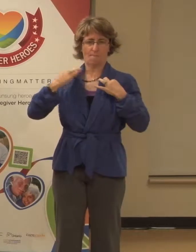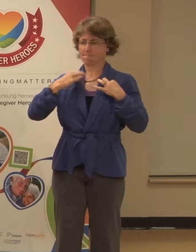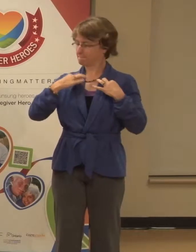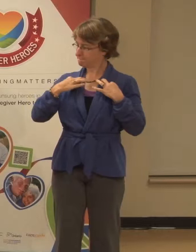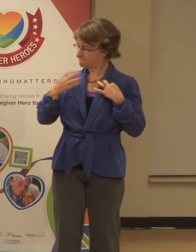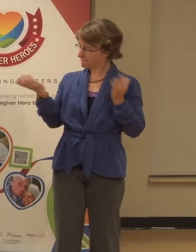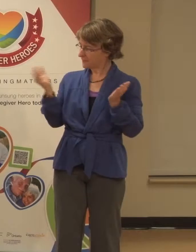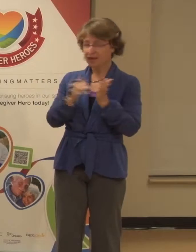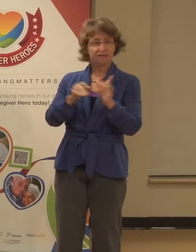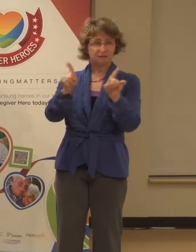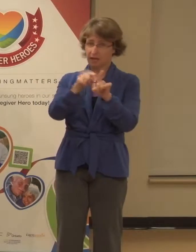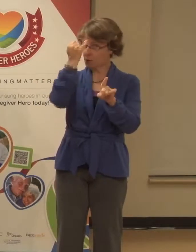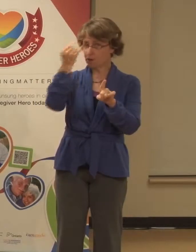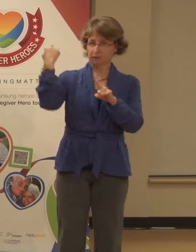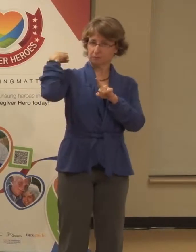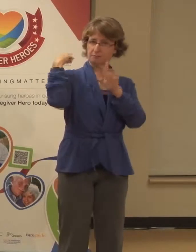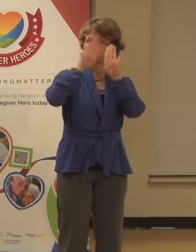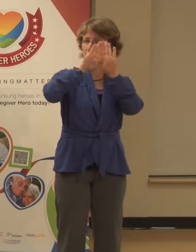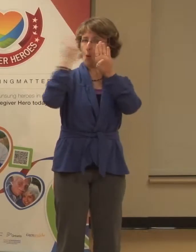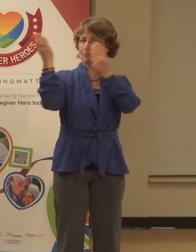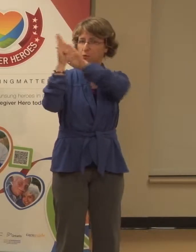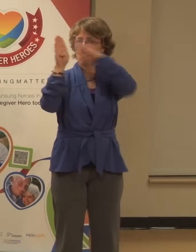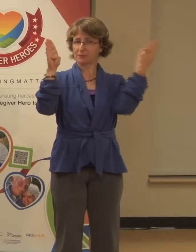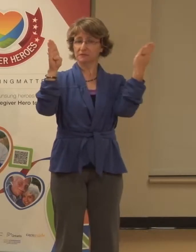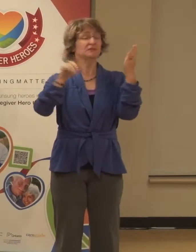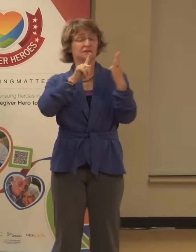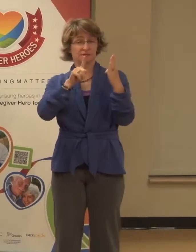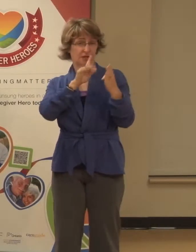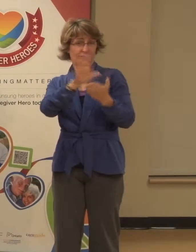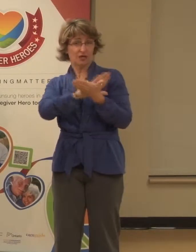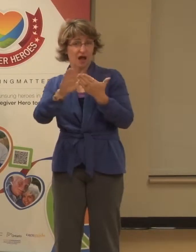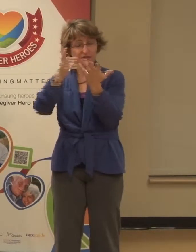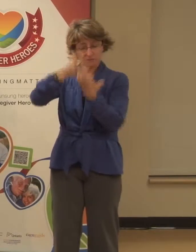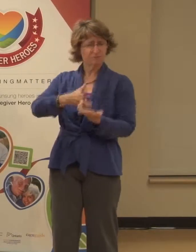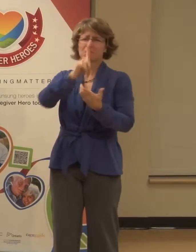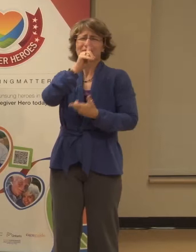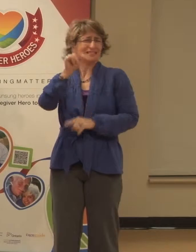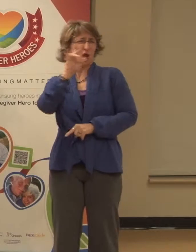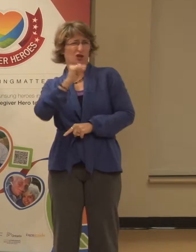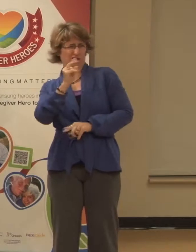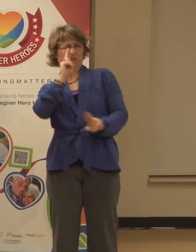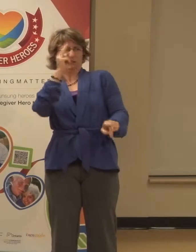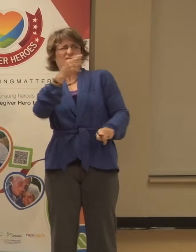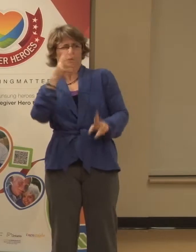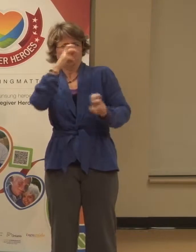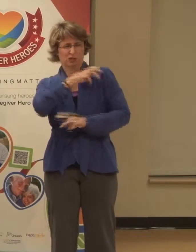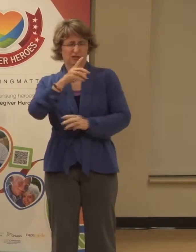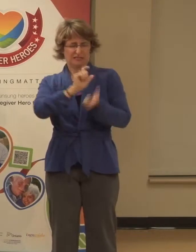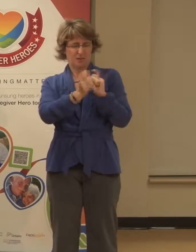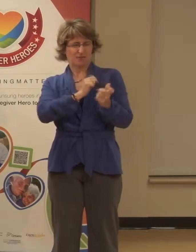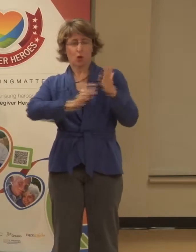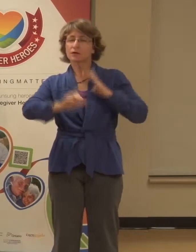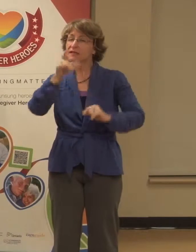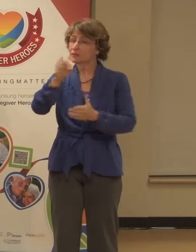Again, same concept, open back. It's very nice looking. It doesn't look adaptive at all. So even if you were lying